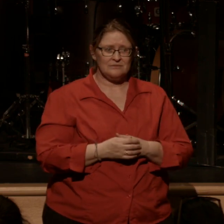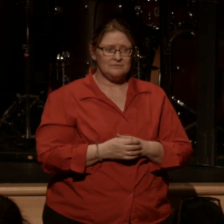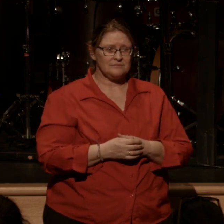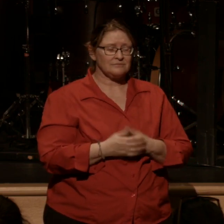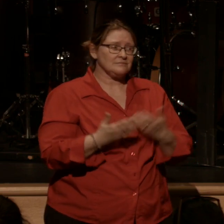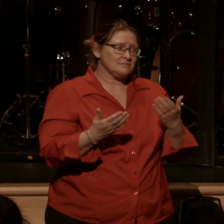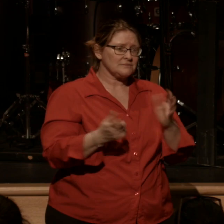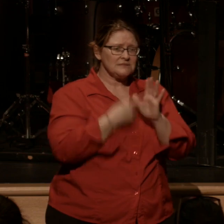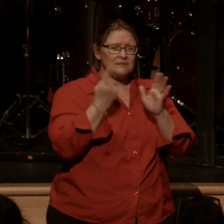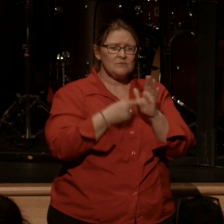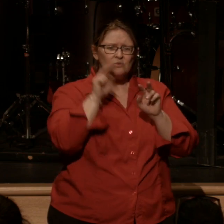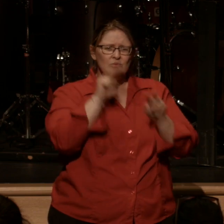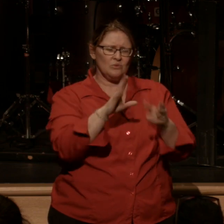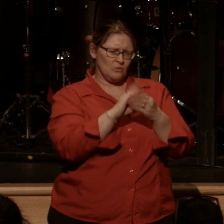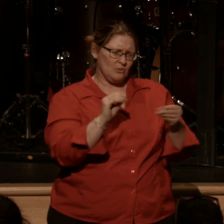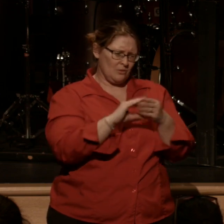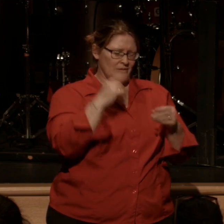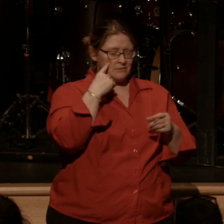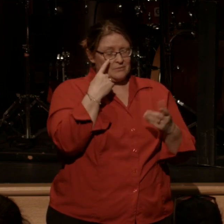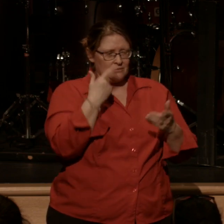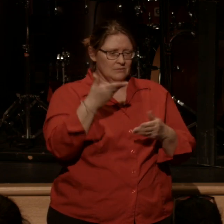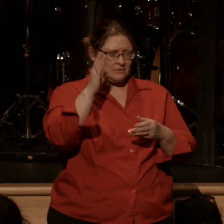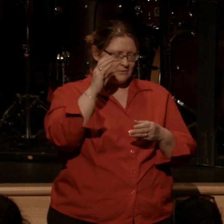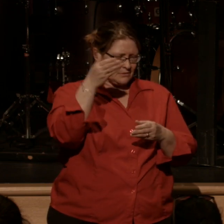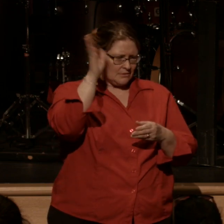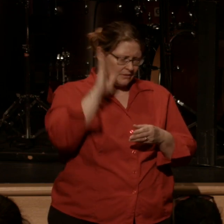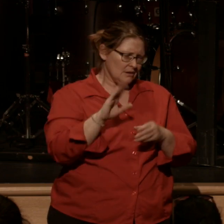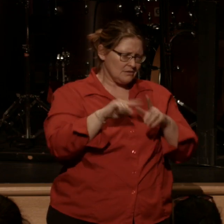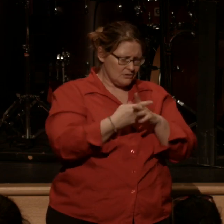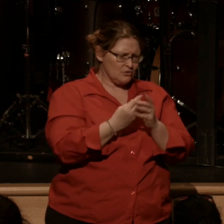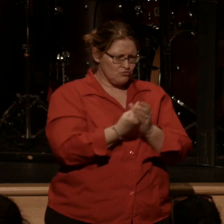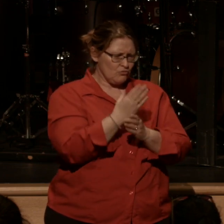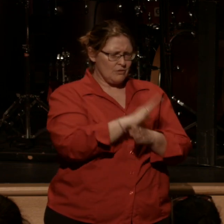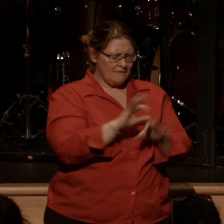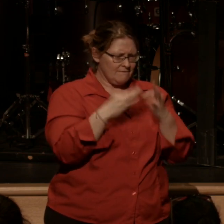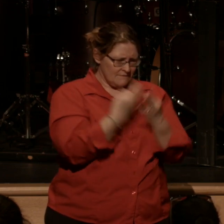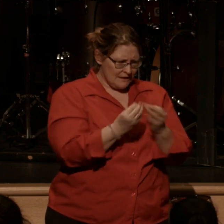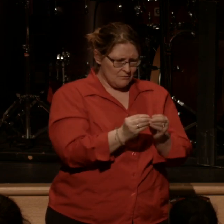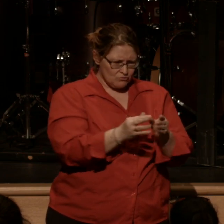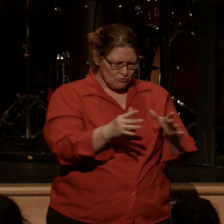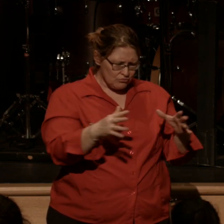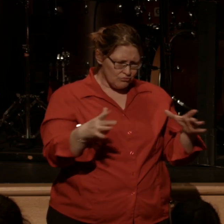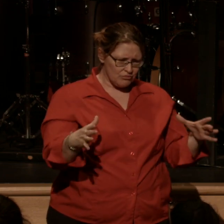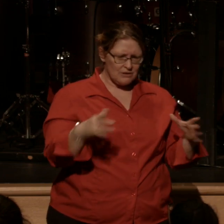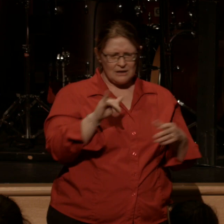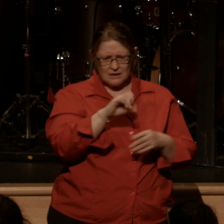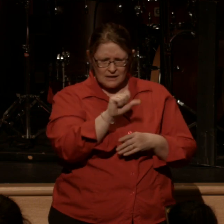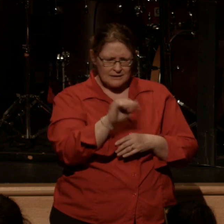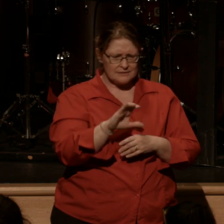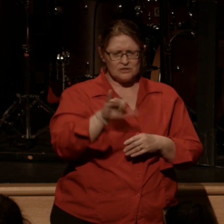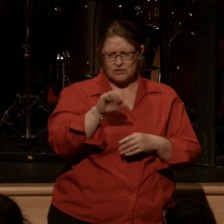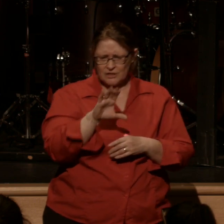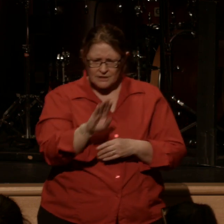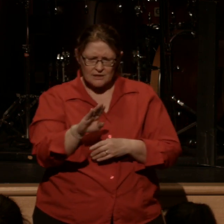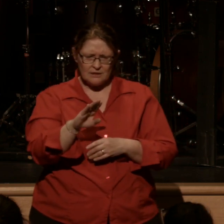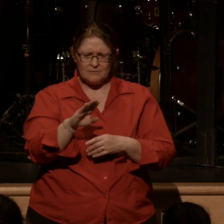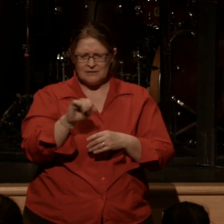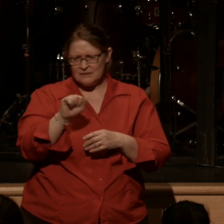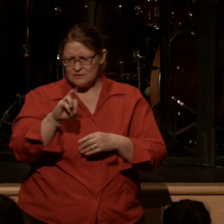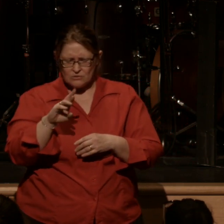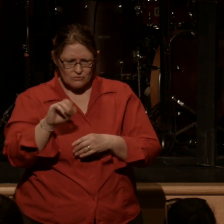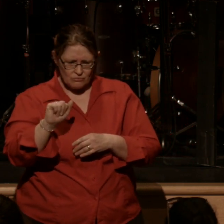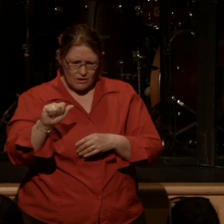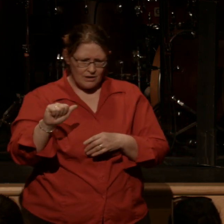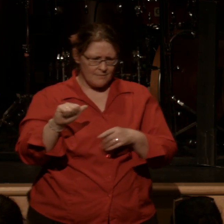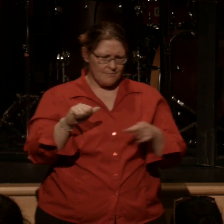Maybe sometimes we look at the story and think, okay, as God was beginning to grow the family of Abraham and Sarah to Isaac and Jacob and Israel, what was so special